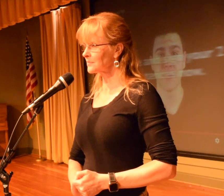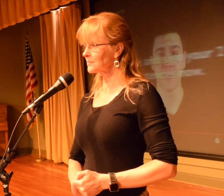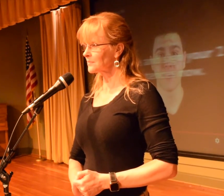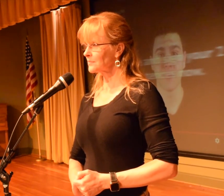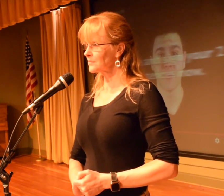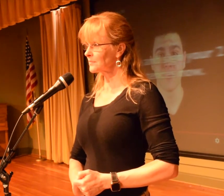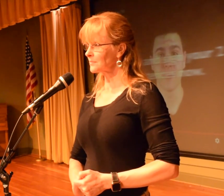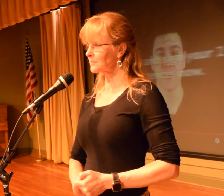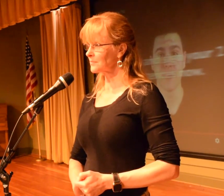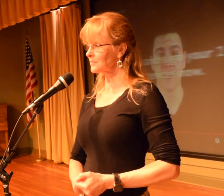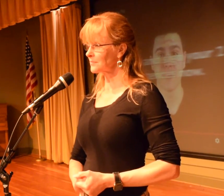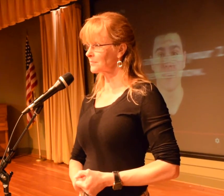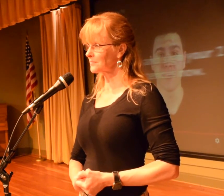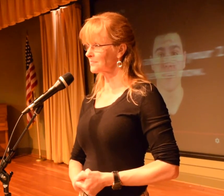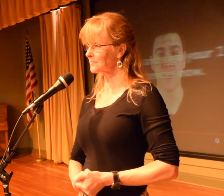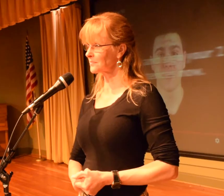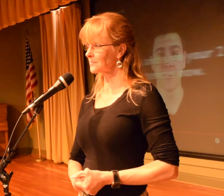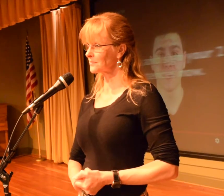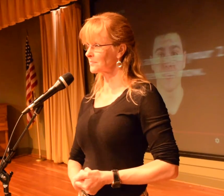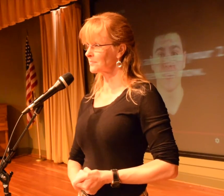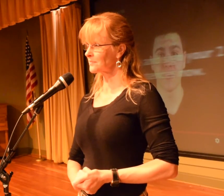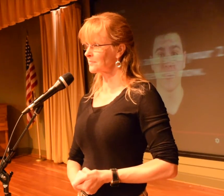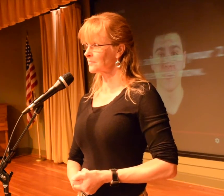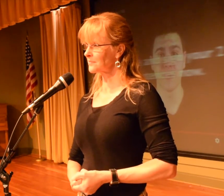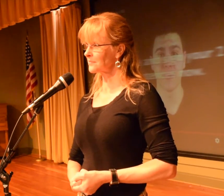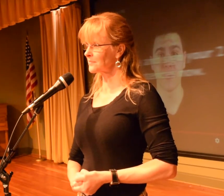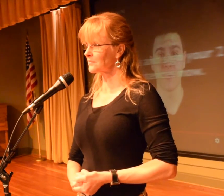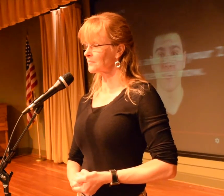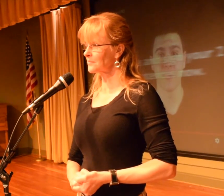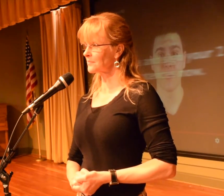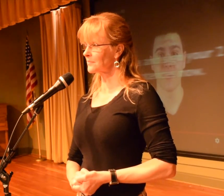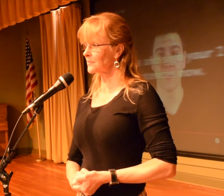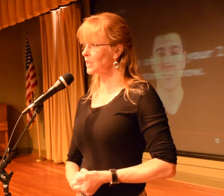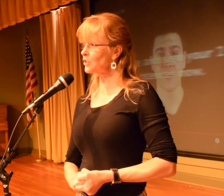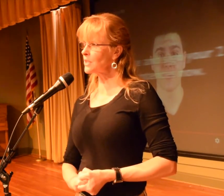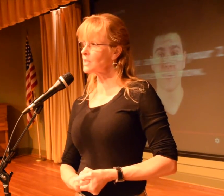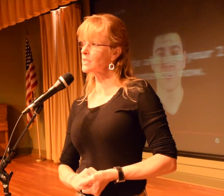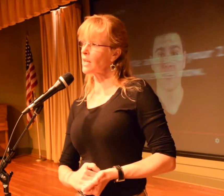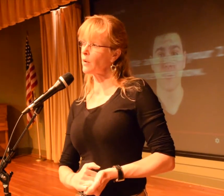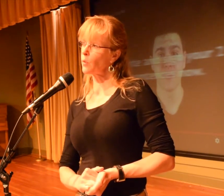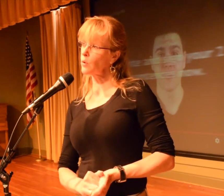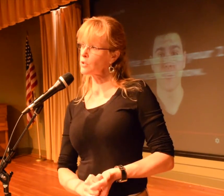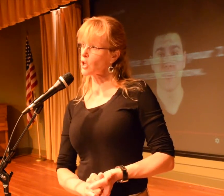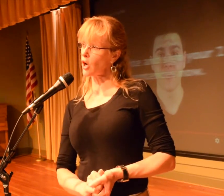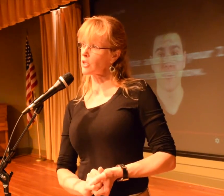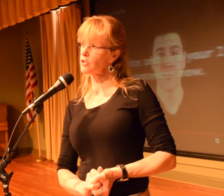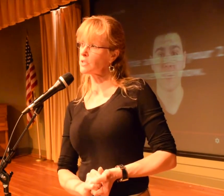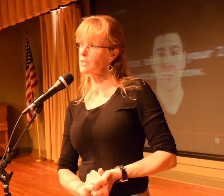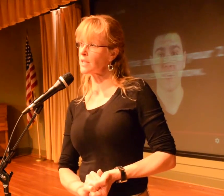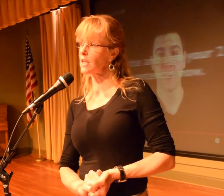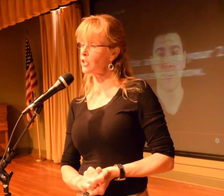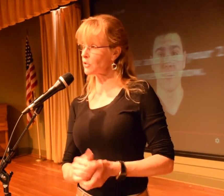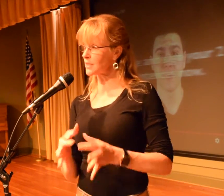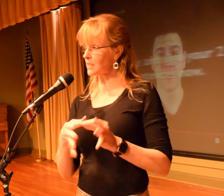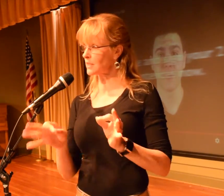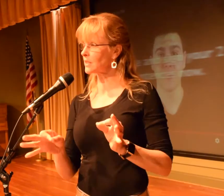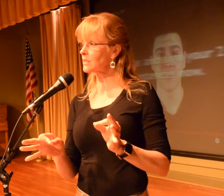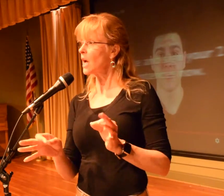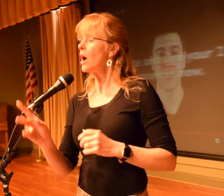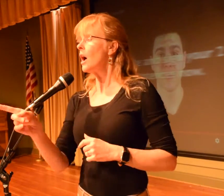Like, I felt like I could do dog you like, but I didn't know. Then you didn't say whose dog, because you just said in your sentence. Like my dog.